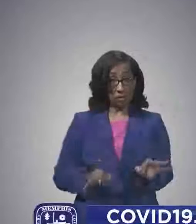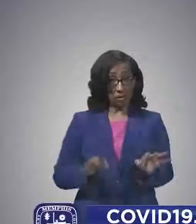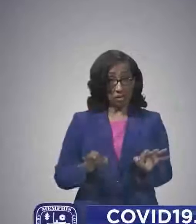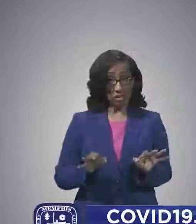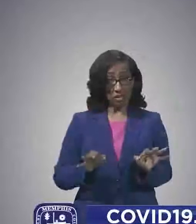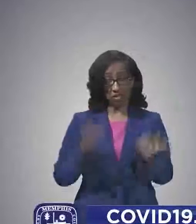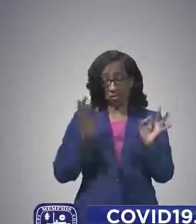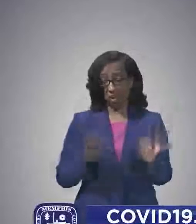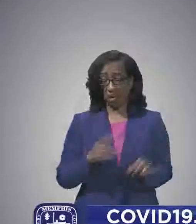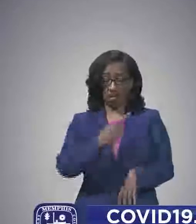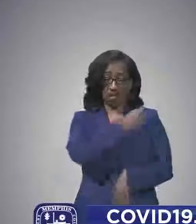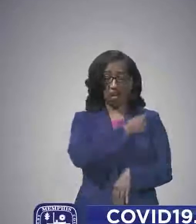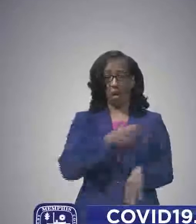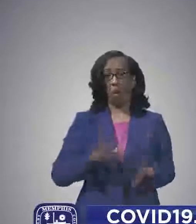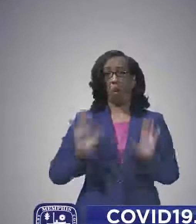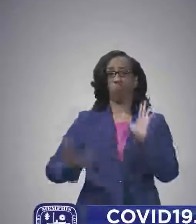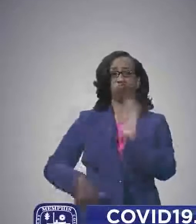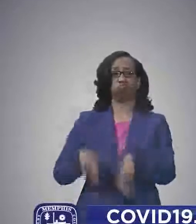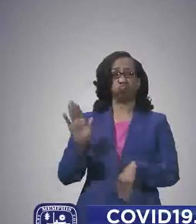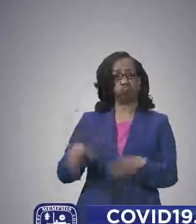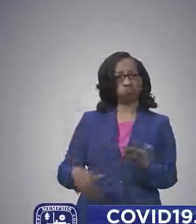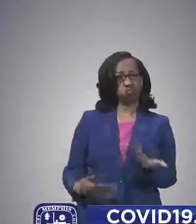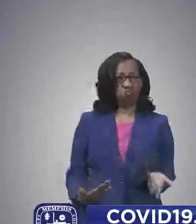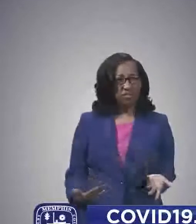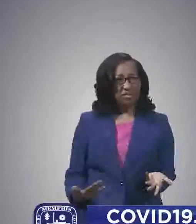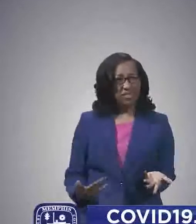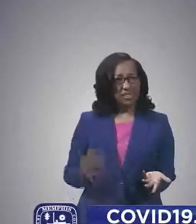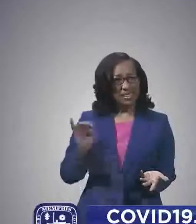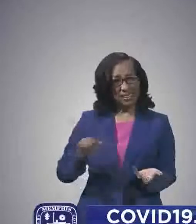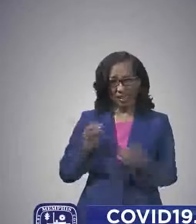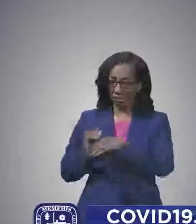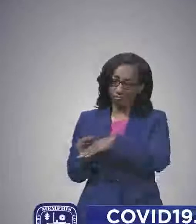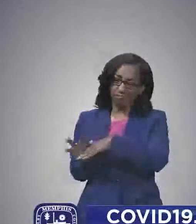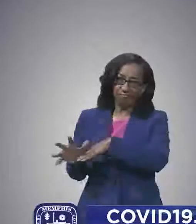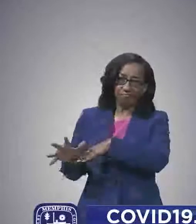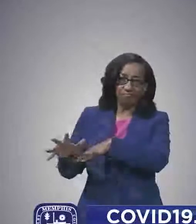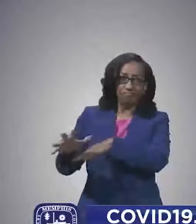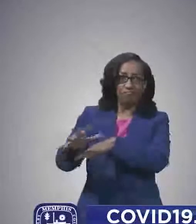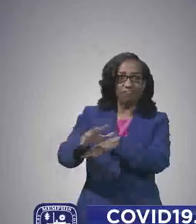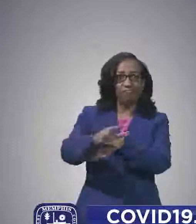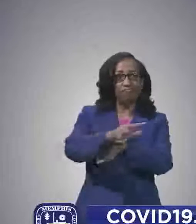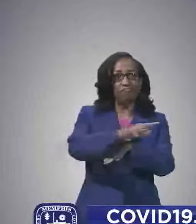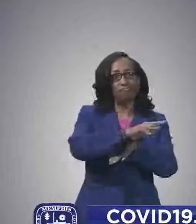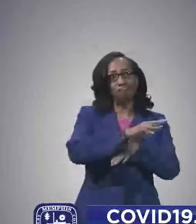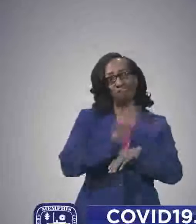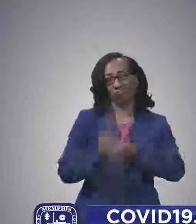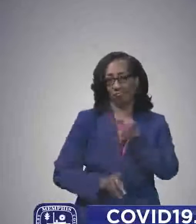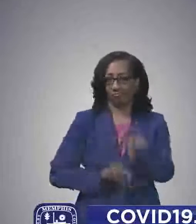take a vaccine is adversely affecting everyone else